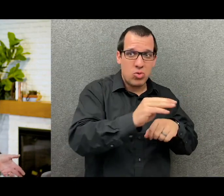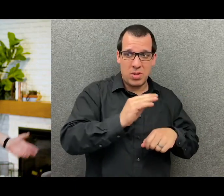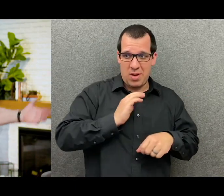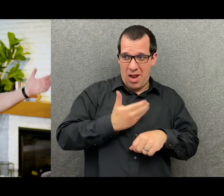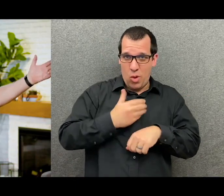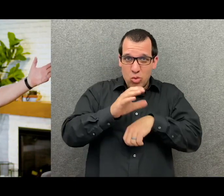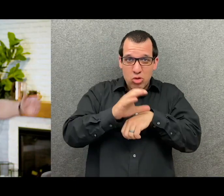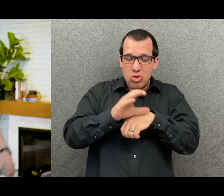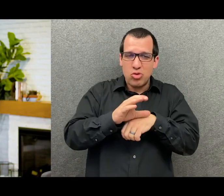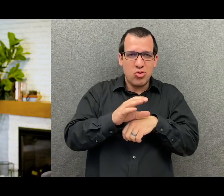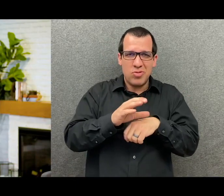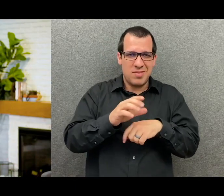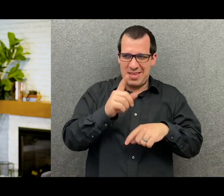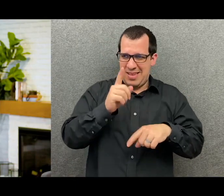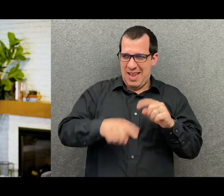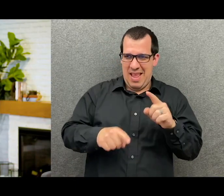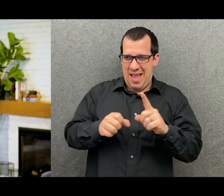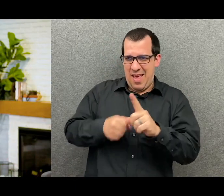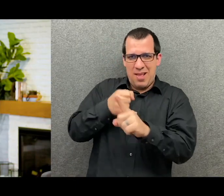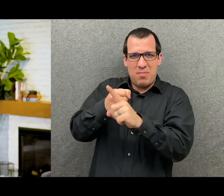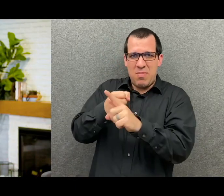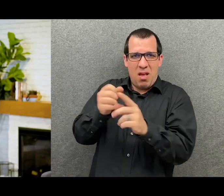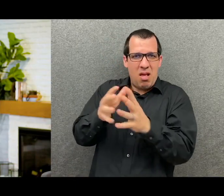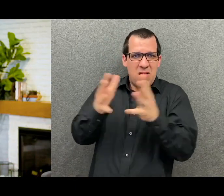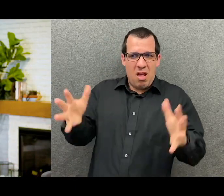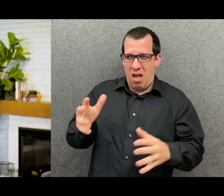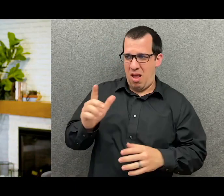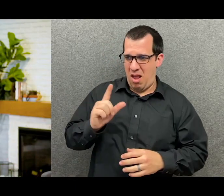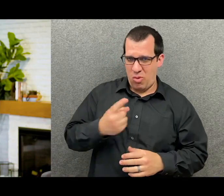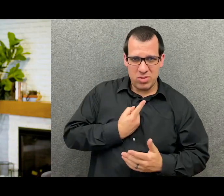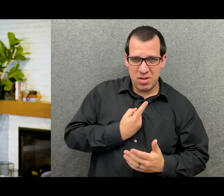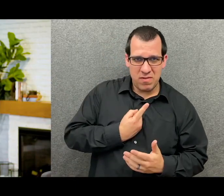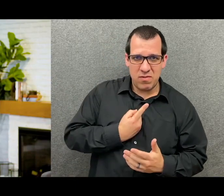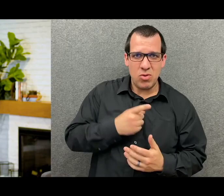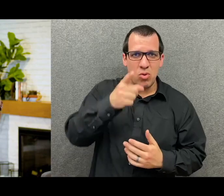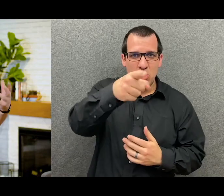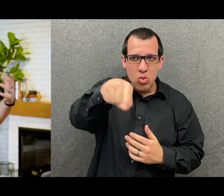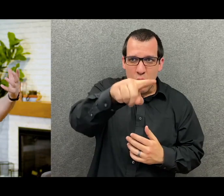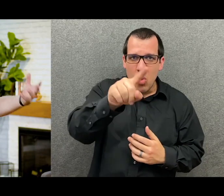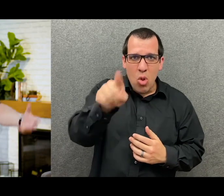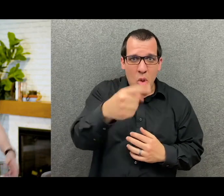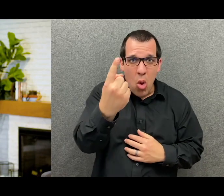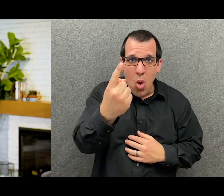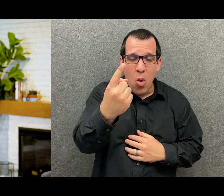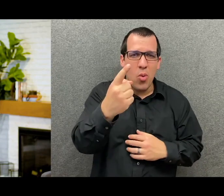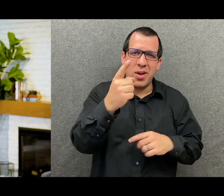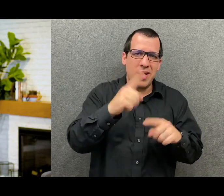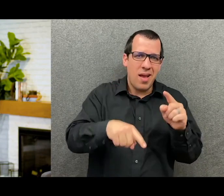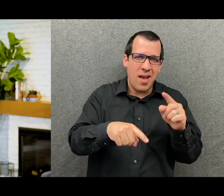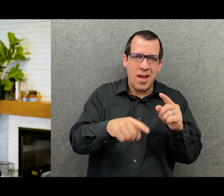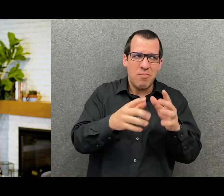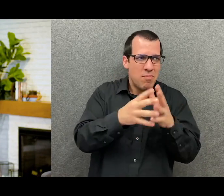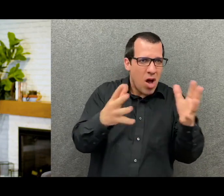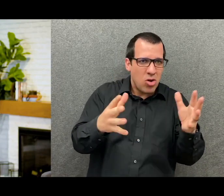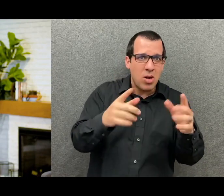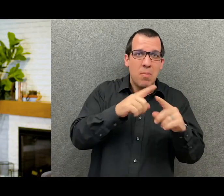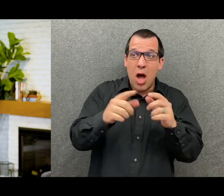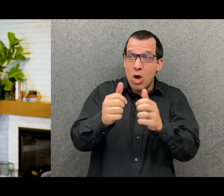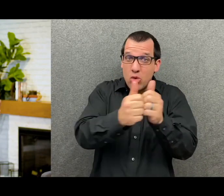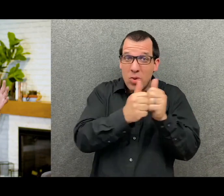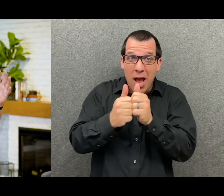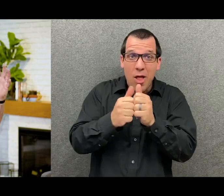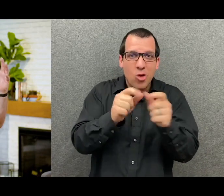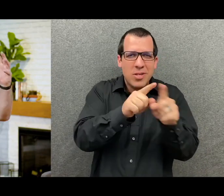our ministry, our church, we can't do a lot by ourselves. You by yourself can't do a lot by yourselves,